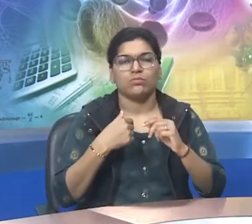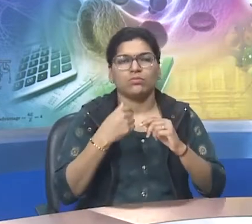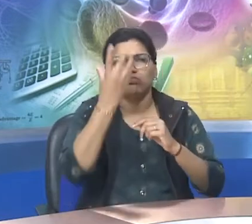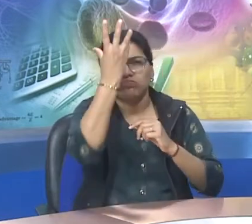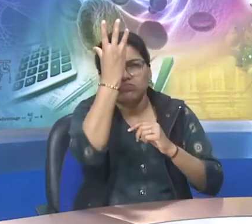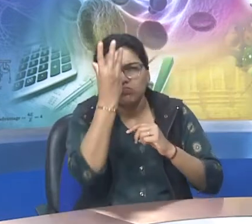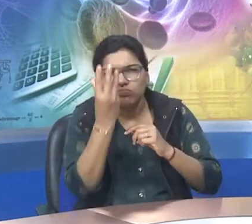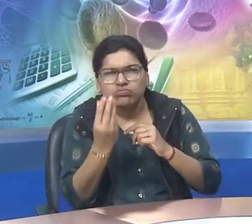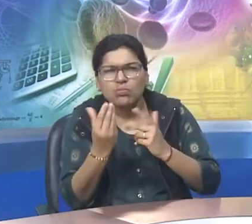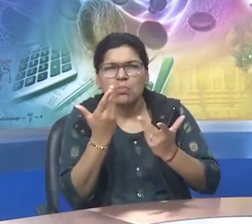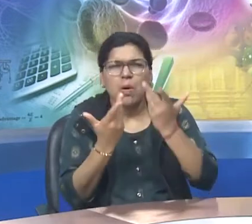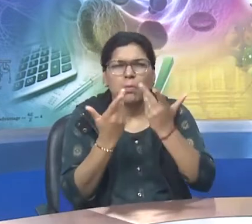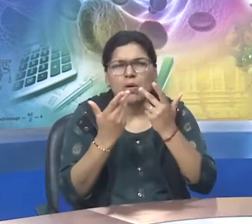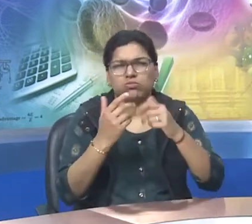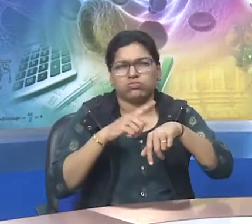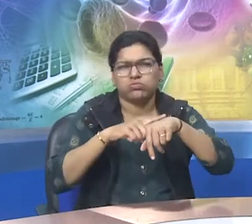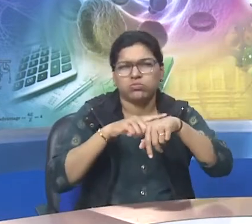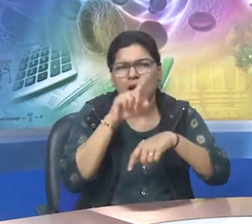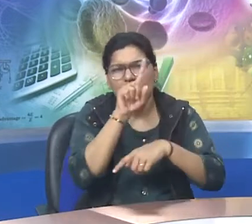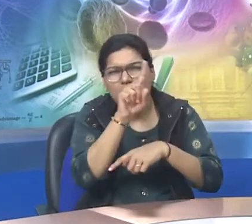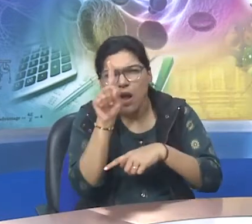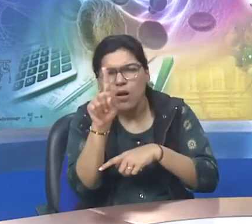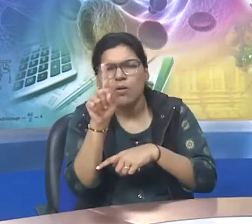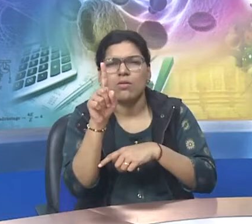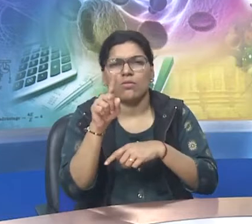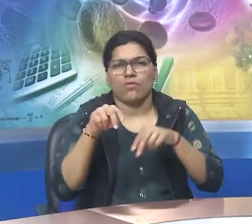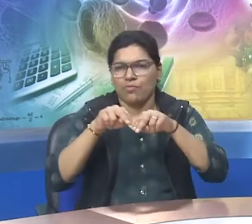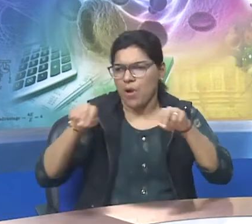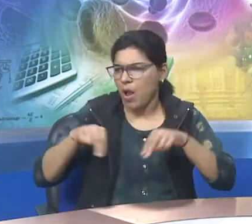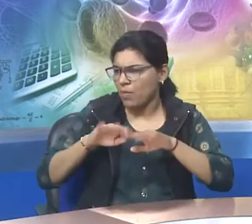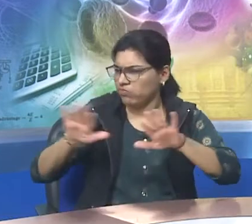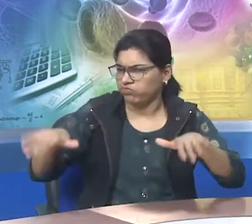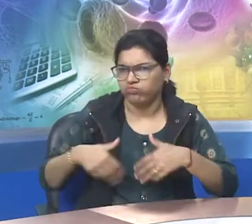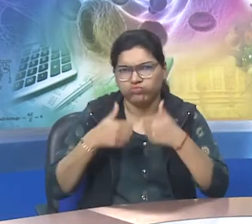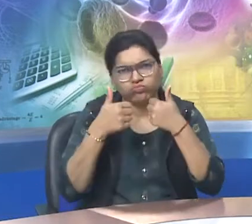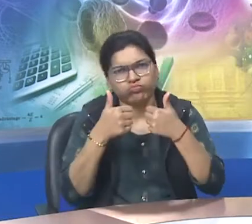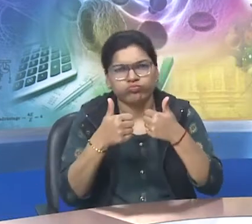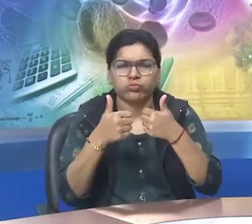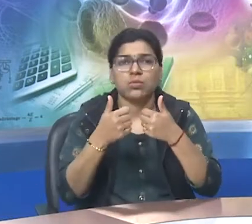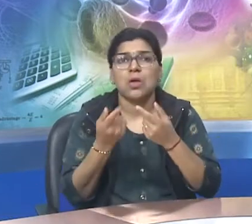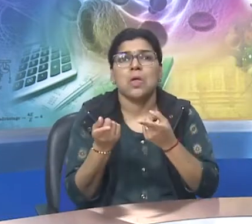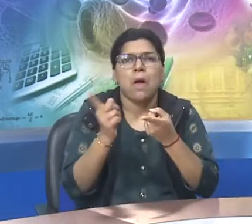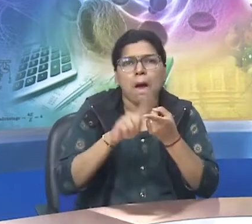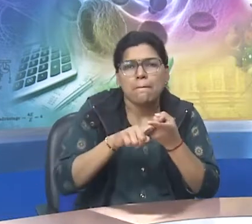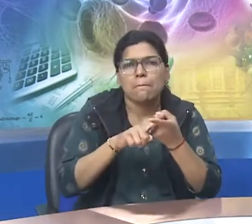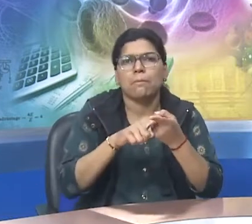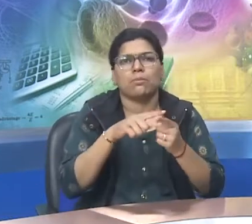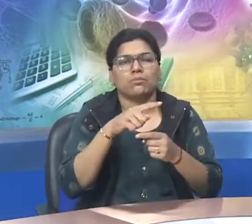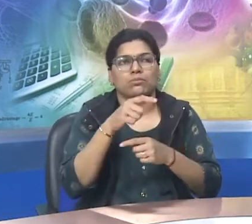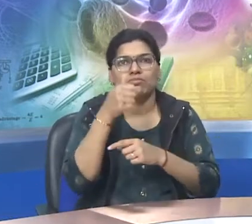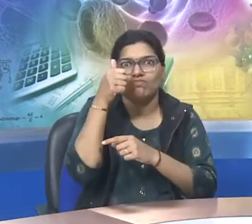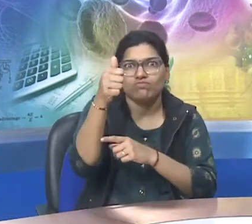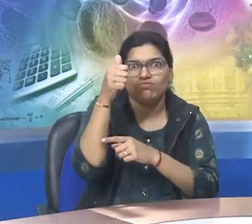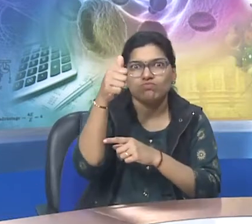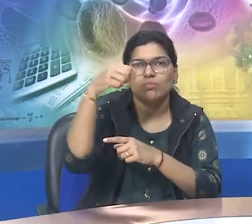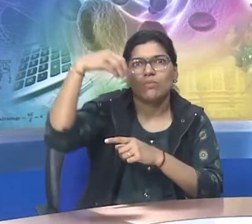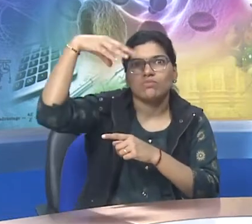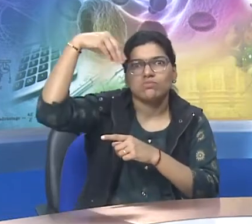Like in an example, when you are at home with your family member and